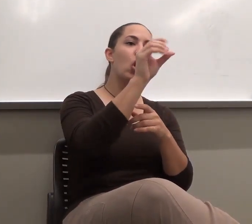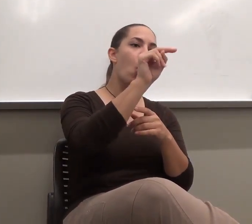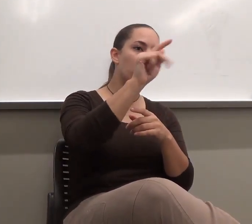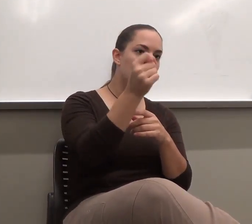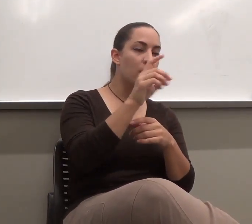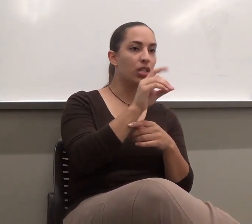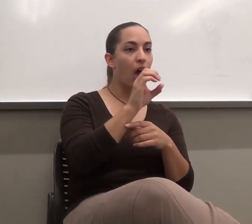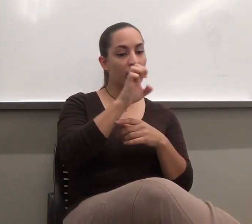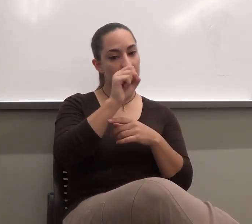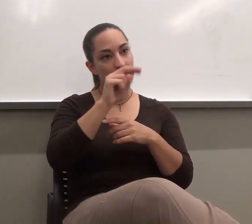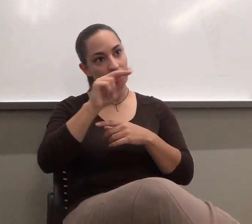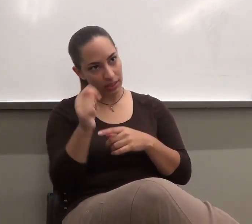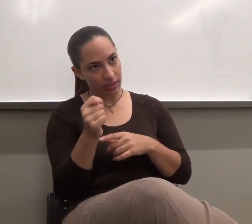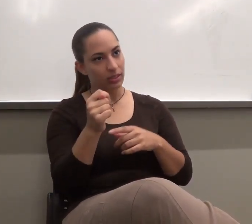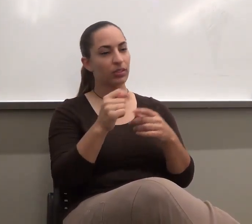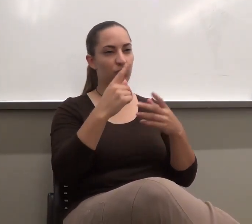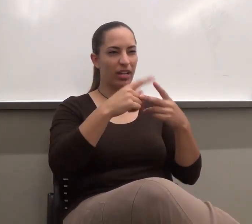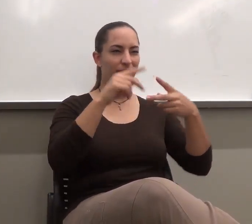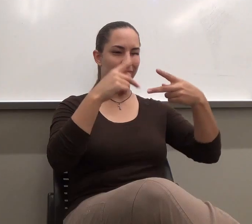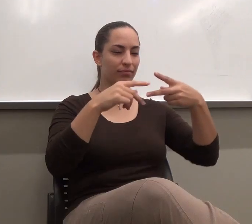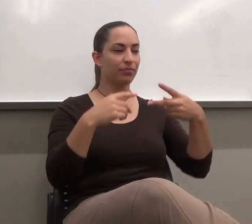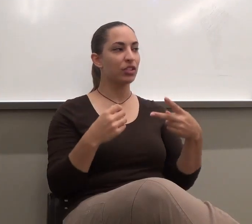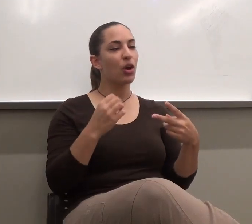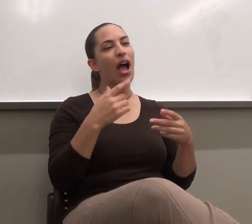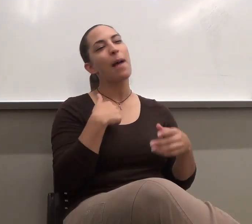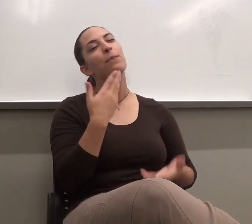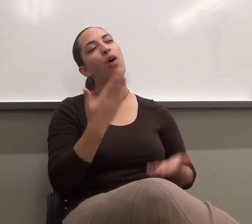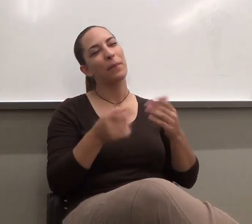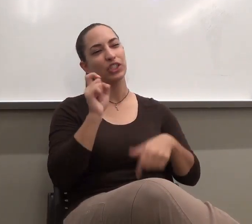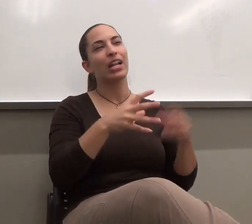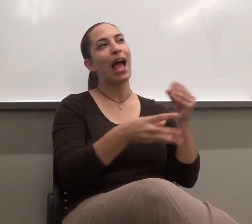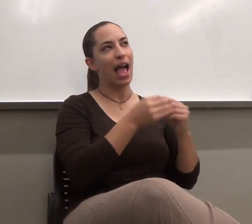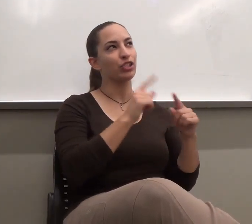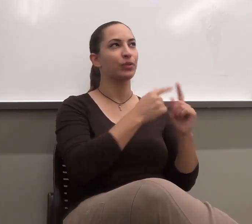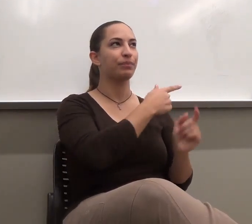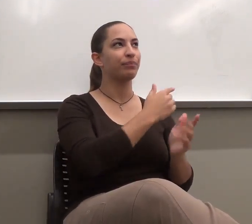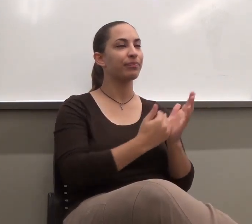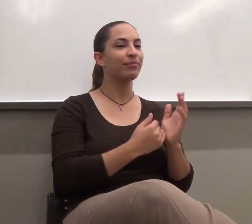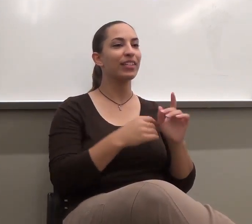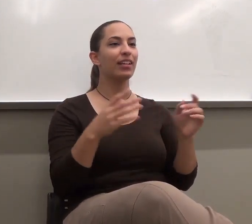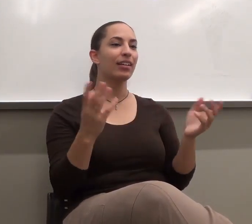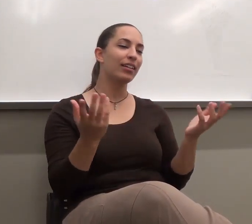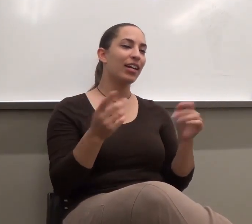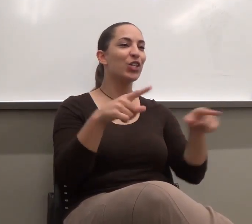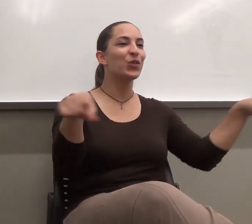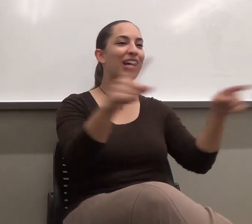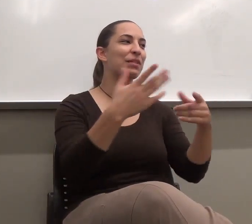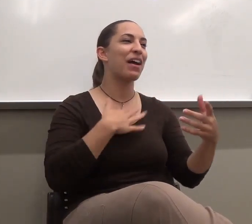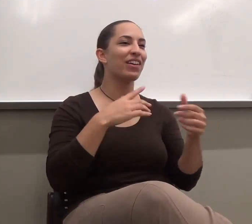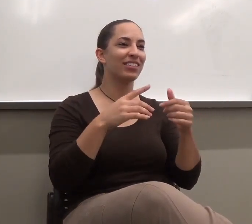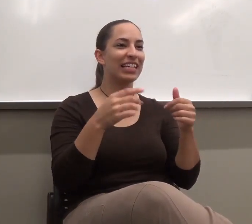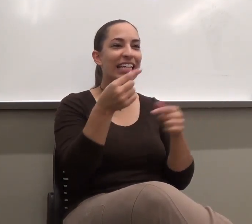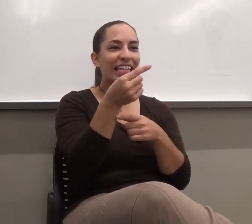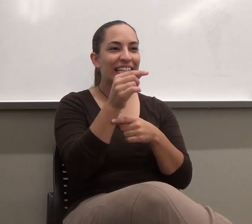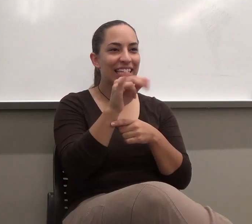that actually I probably should add back to this. Here's what I did. You might say, you guys are my guinea pigs this semester in more ways than one.